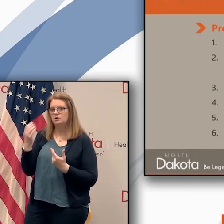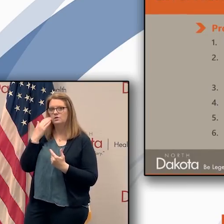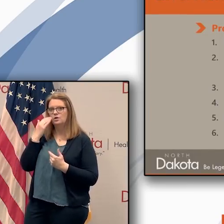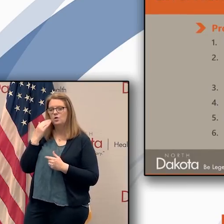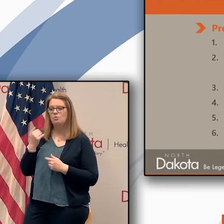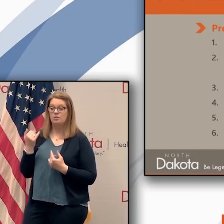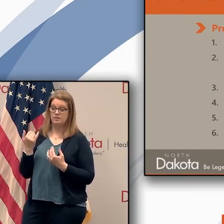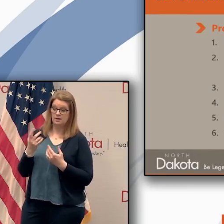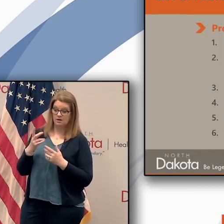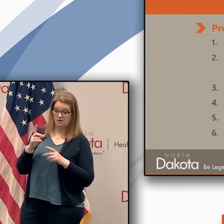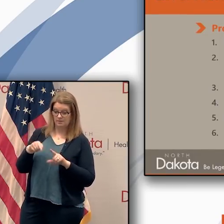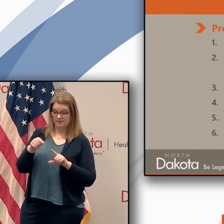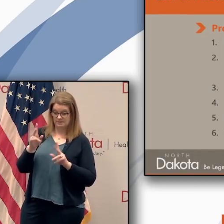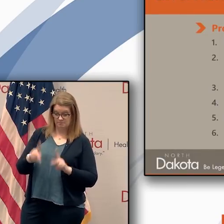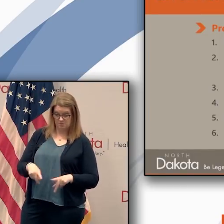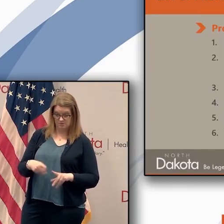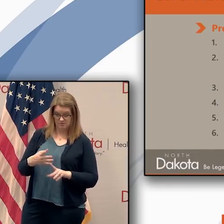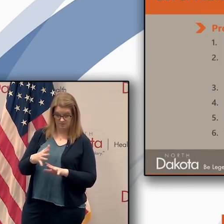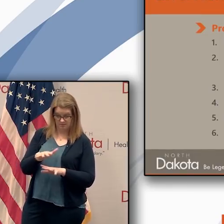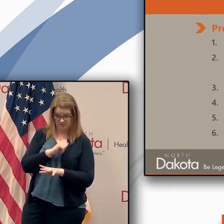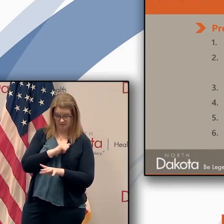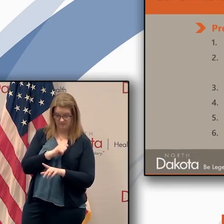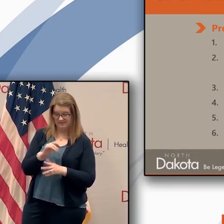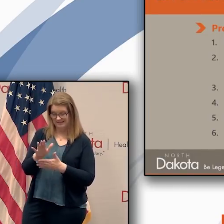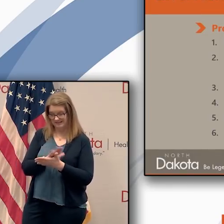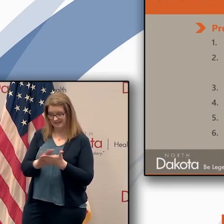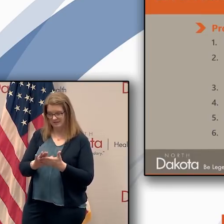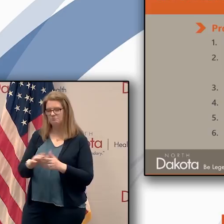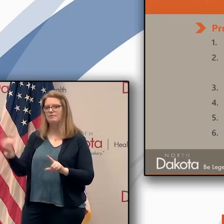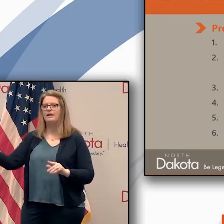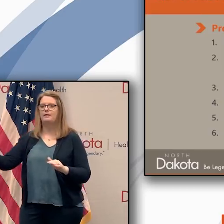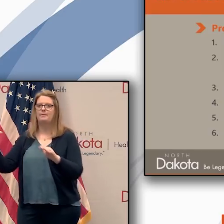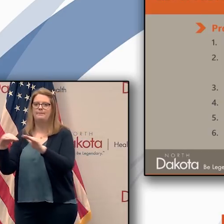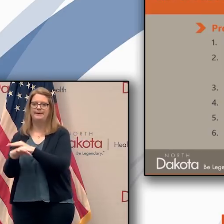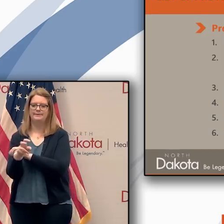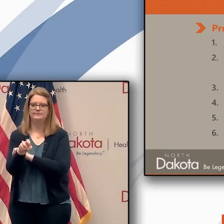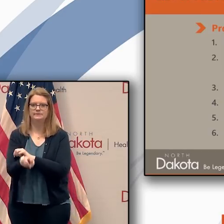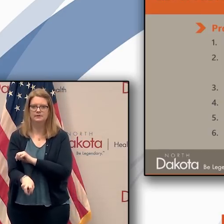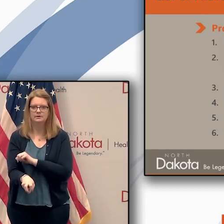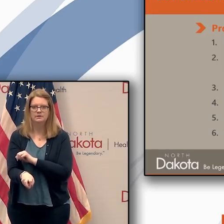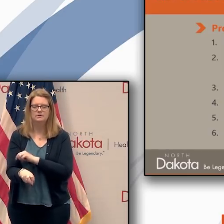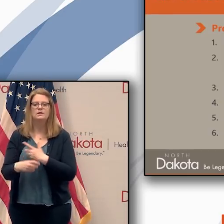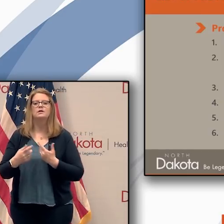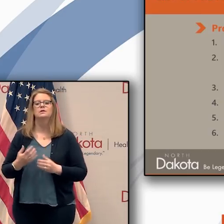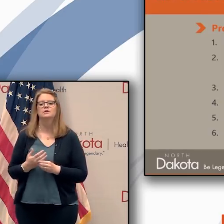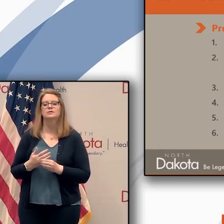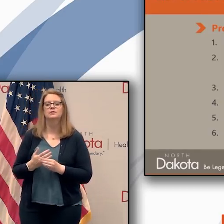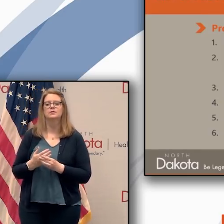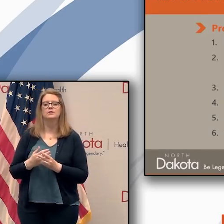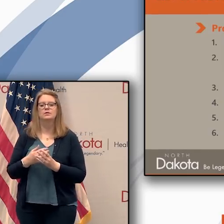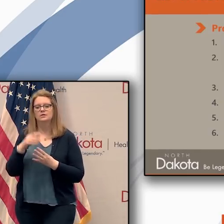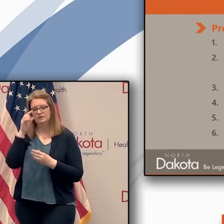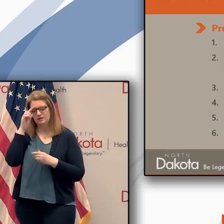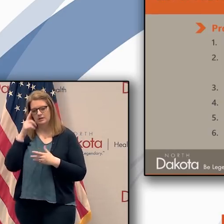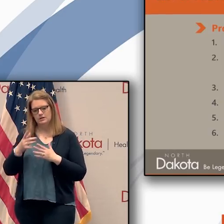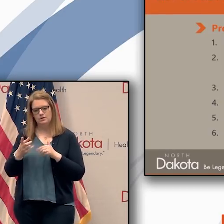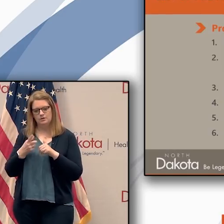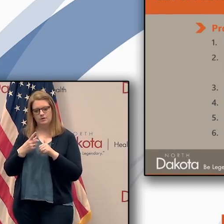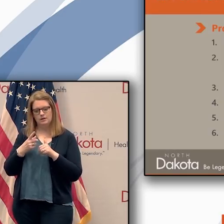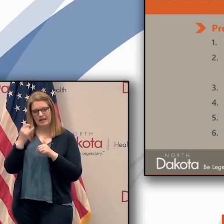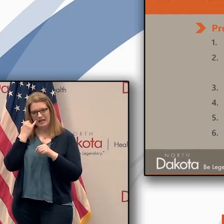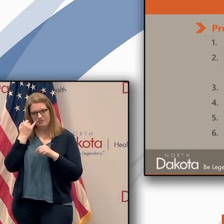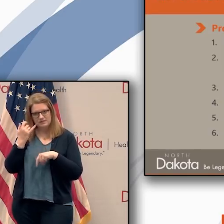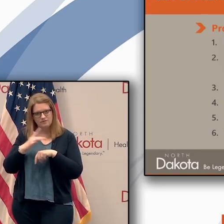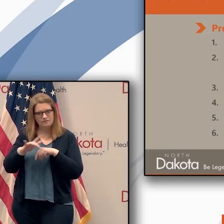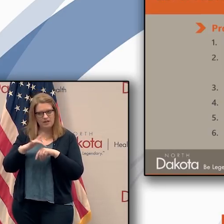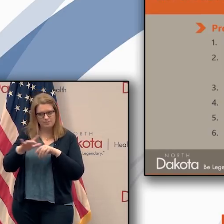client has left and cleaning has occurred. For tattoo studios, holding initial planning consultations by video conference if